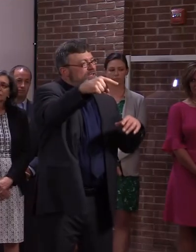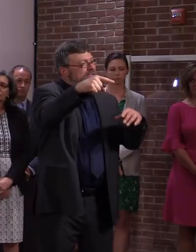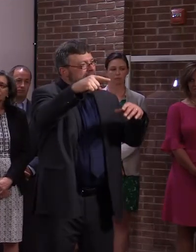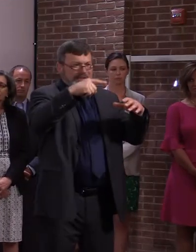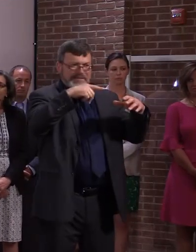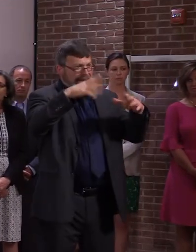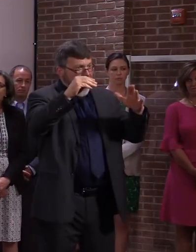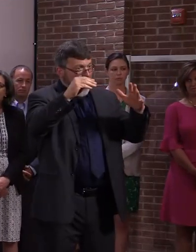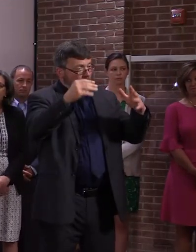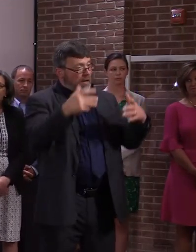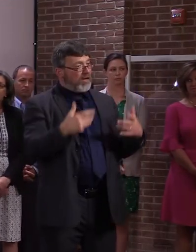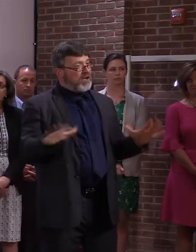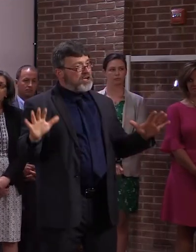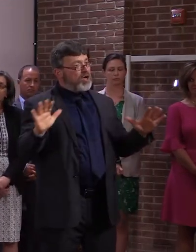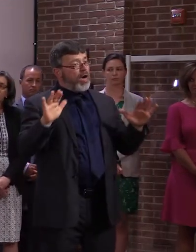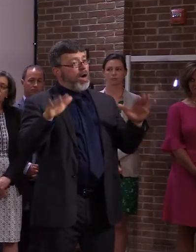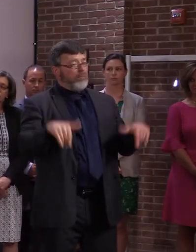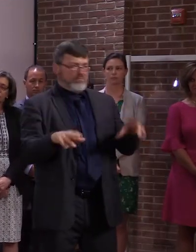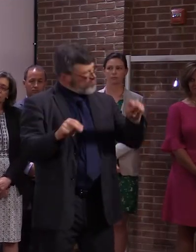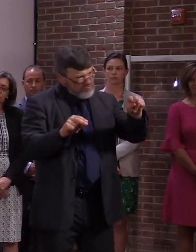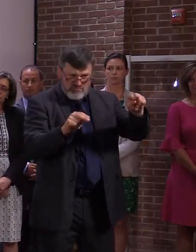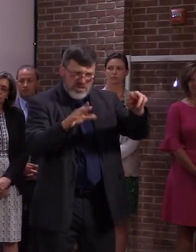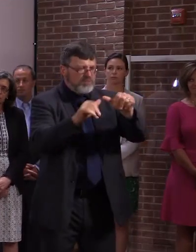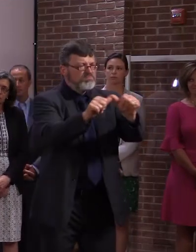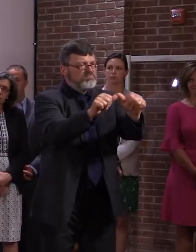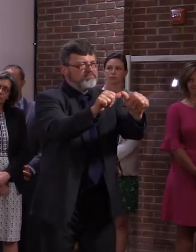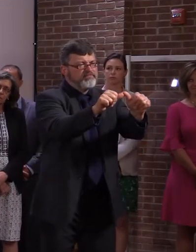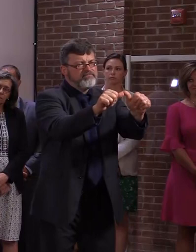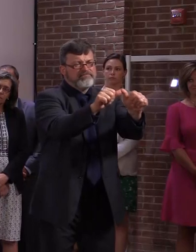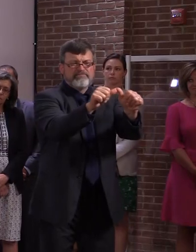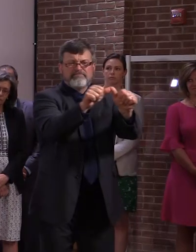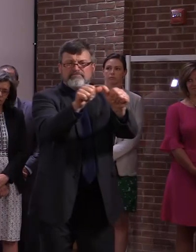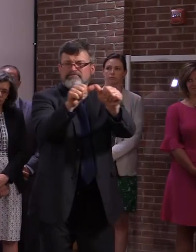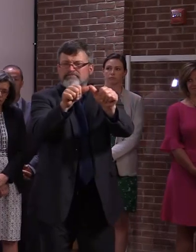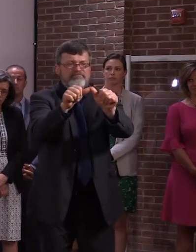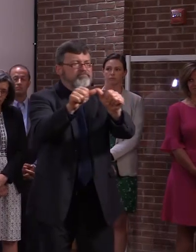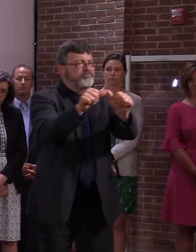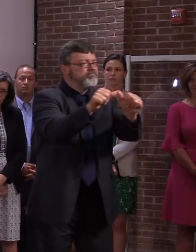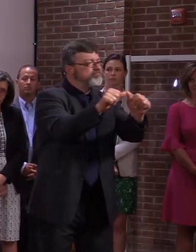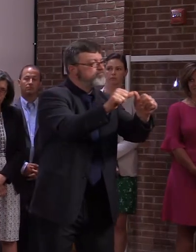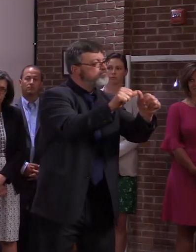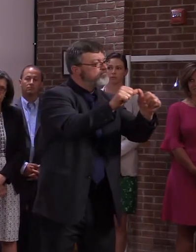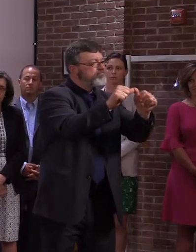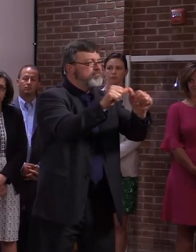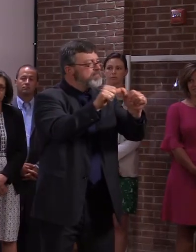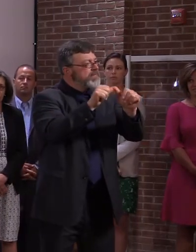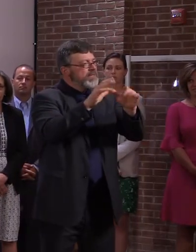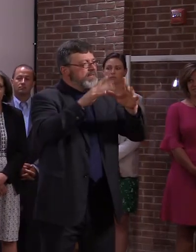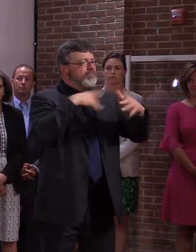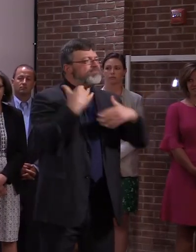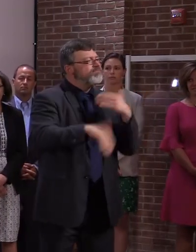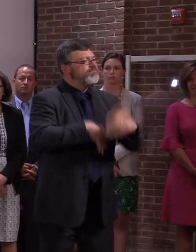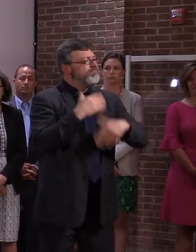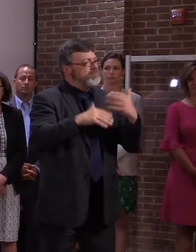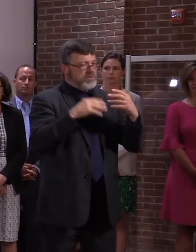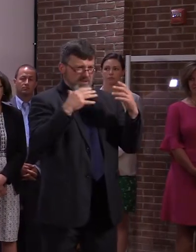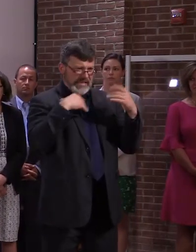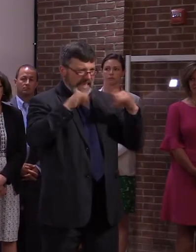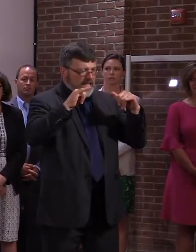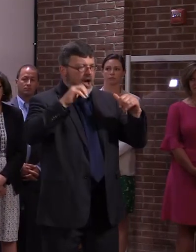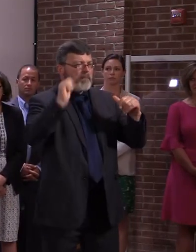keep moving forward. You'll find out tomorrow. We'll have other vaccination plans open for